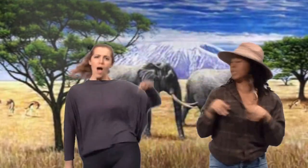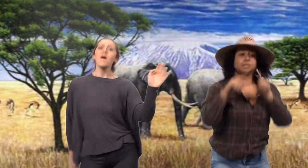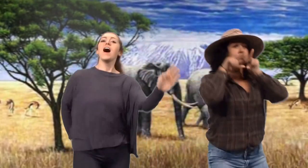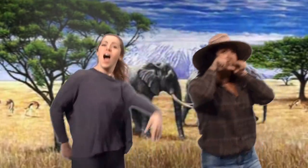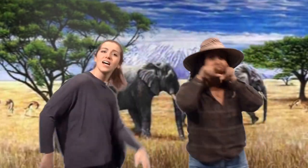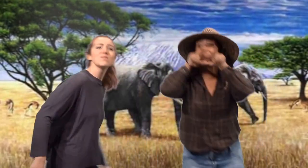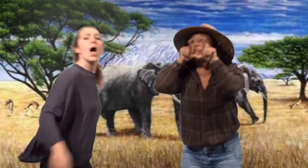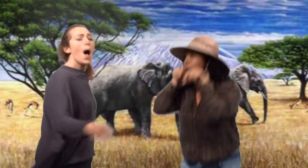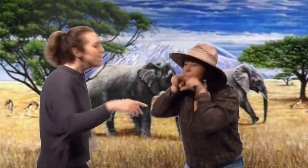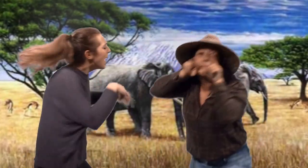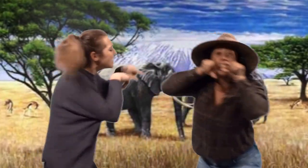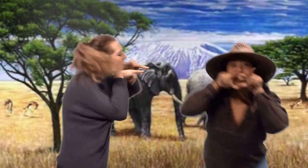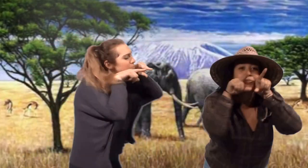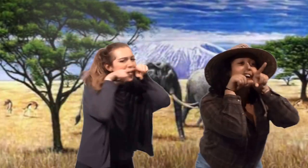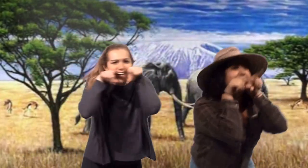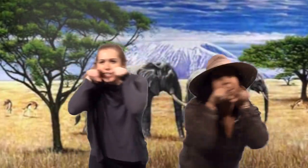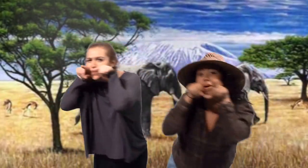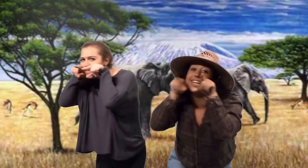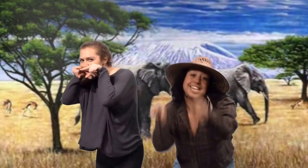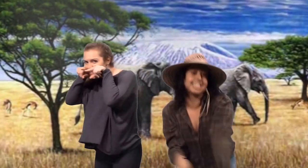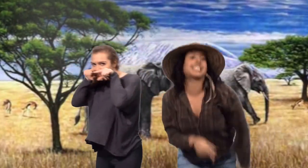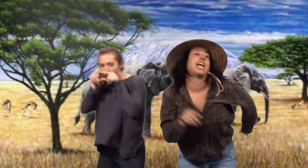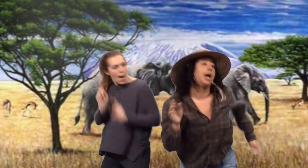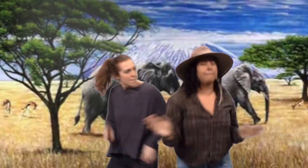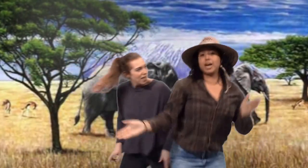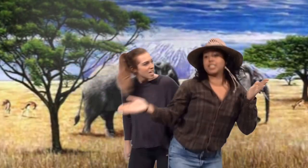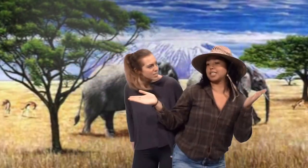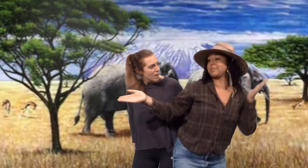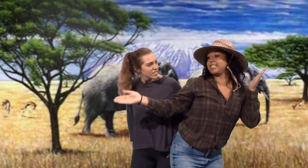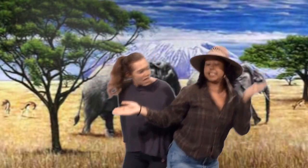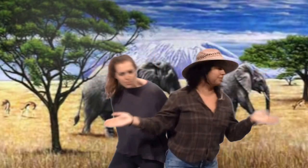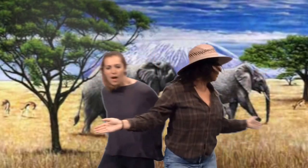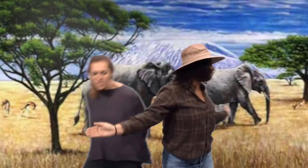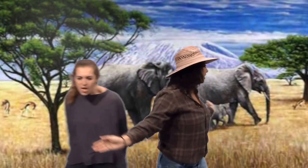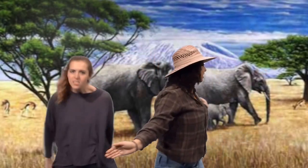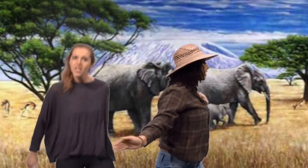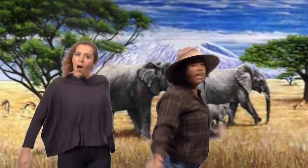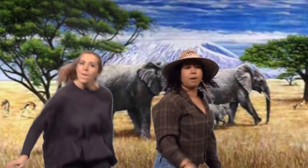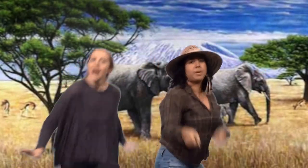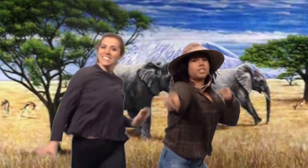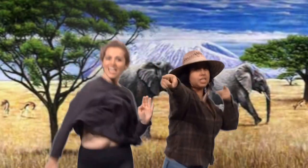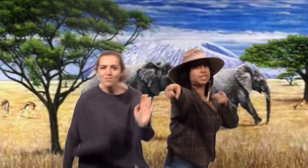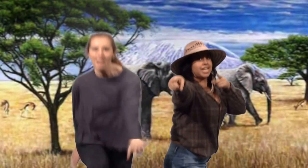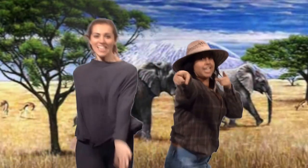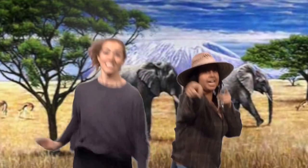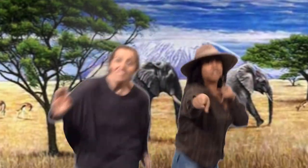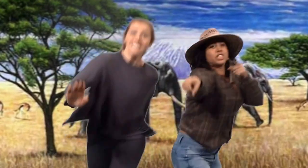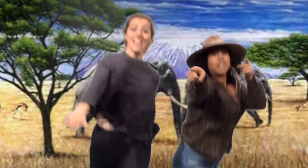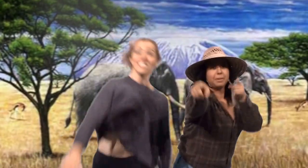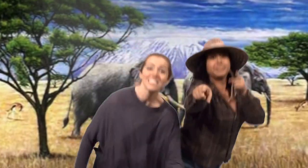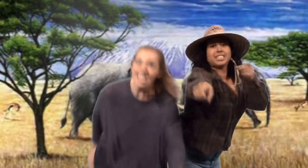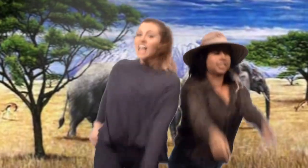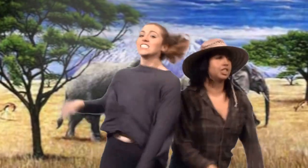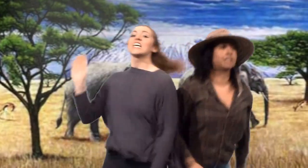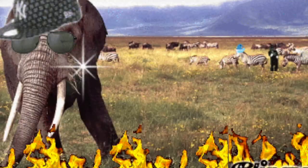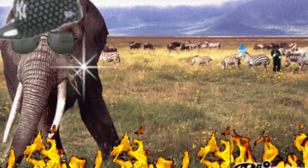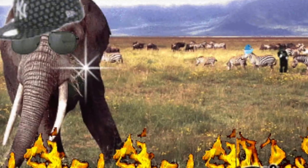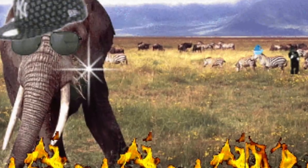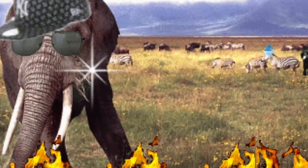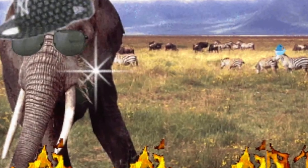tusks, my tusks, my tusks, my tusks, my tusks, my tusks, my tusks, my tusks, my lovely ivory tusks. Check it out.